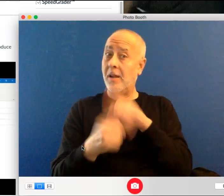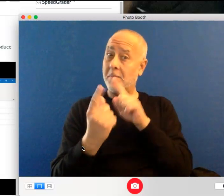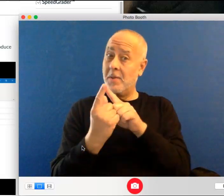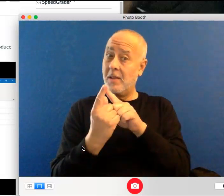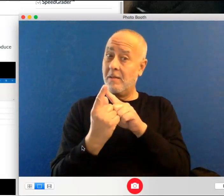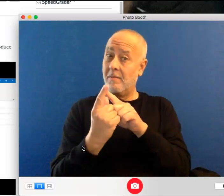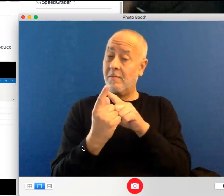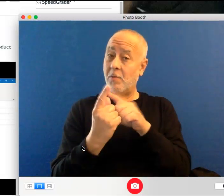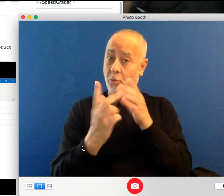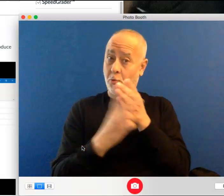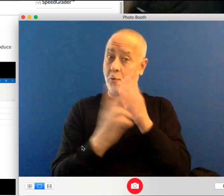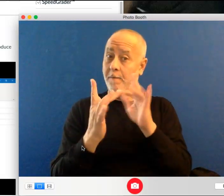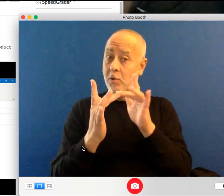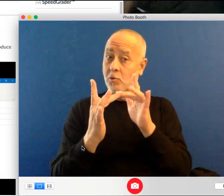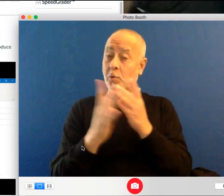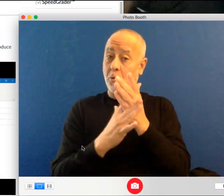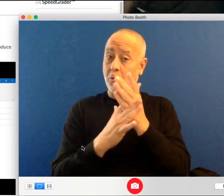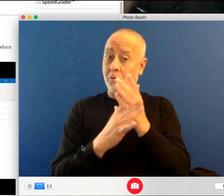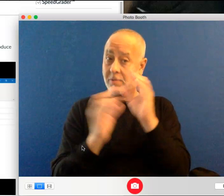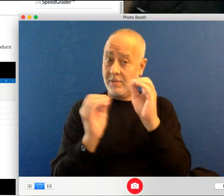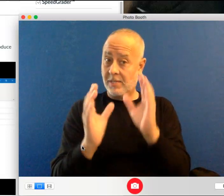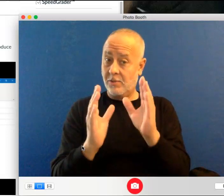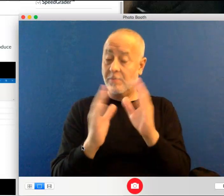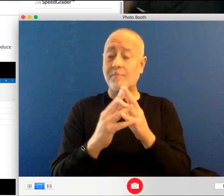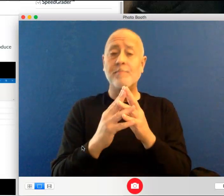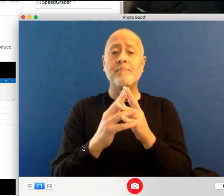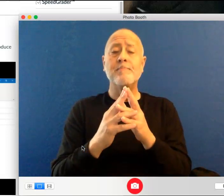ourselves virtually with our teachers, if